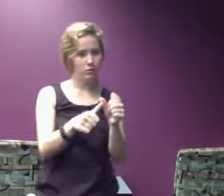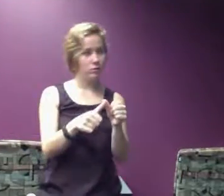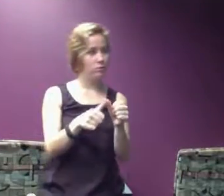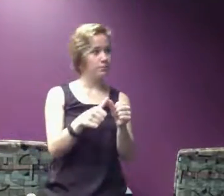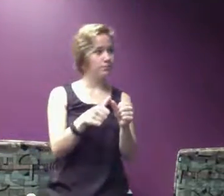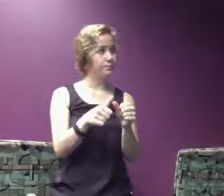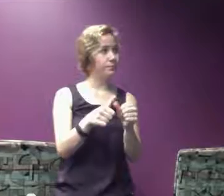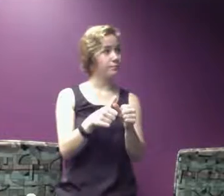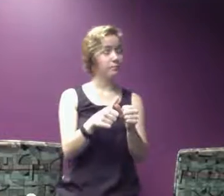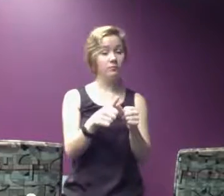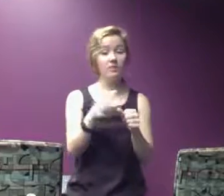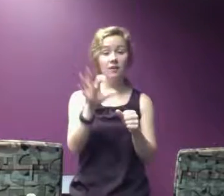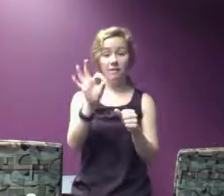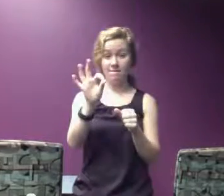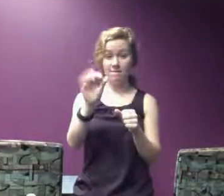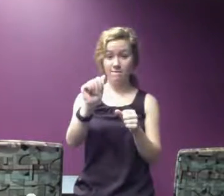So remember,